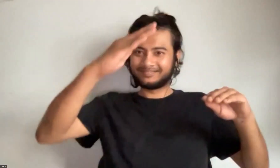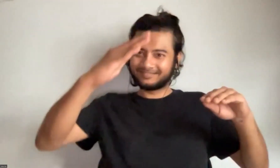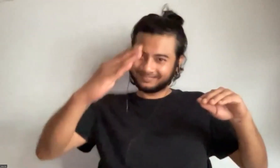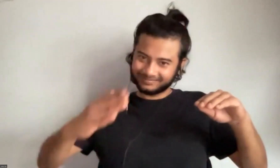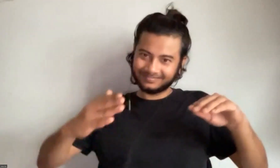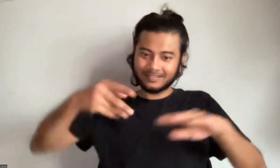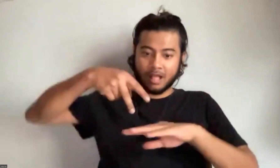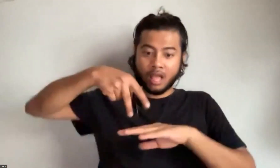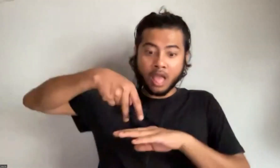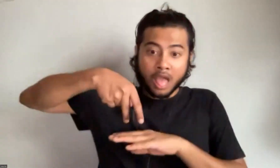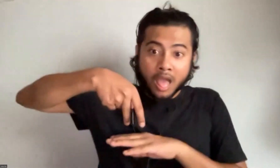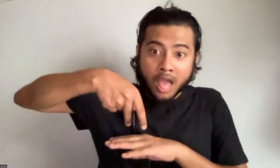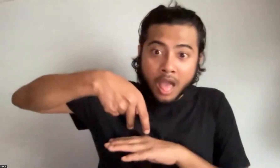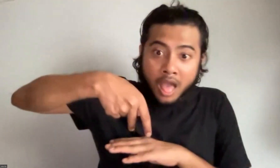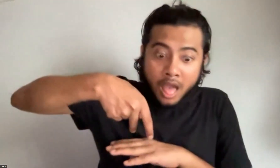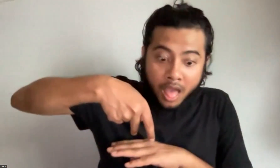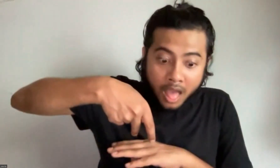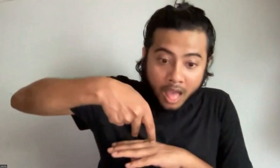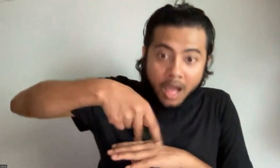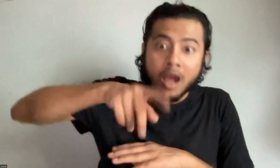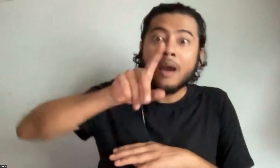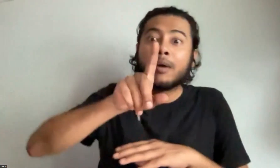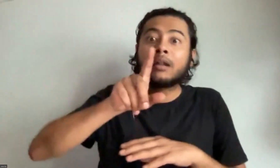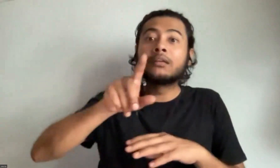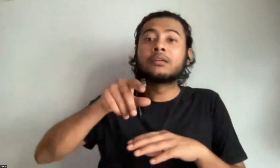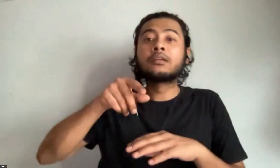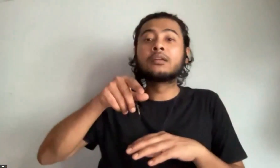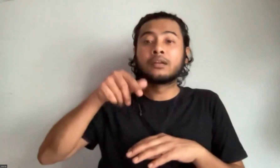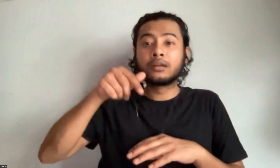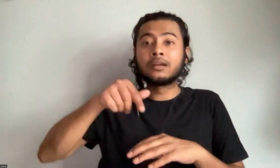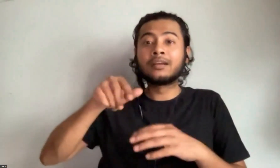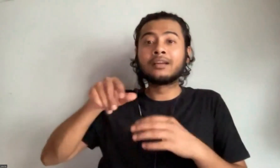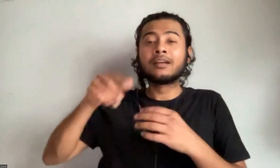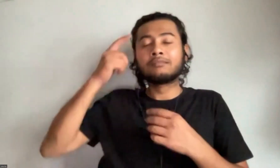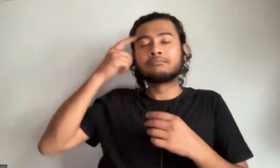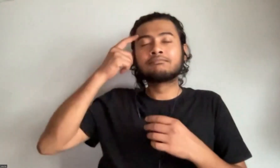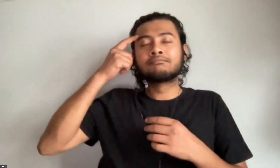he's having complete trust on Krishna and Krishna is holding his hand